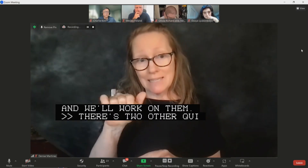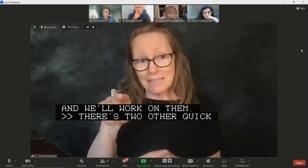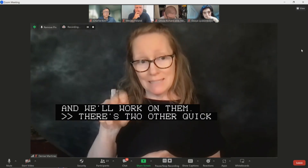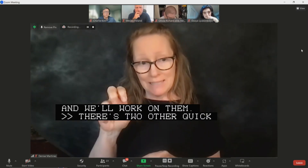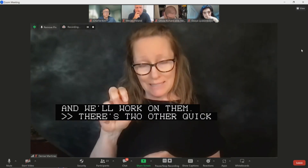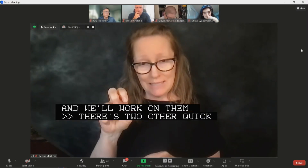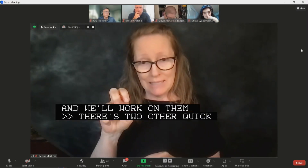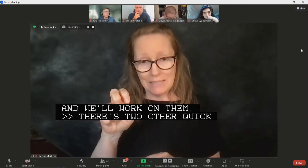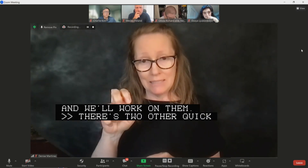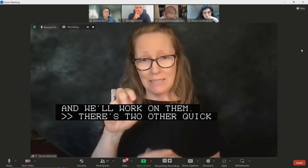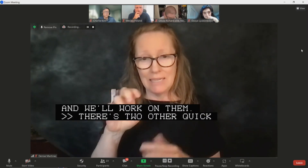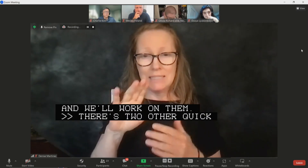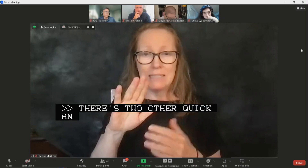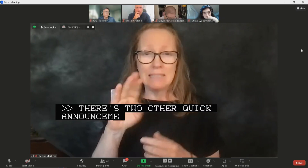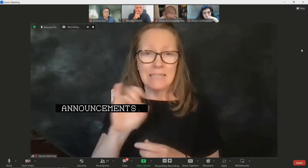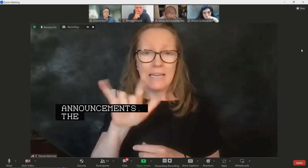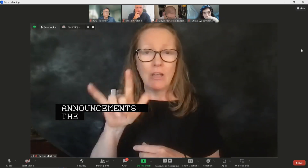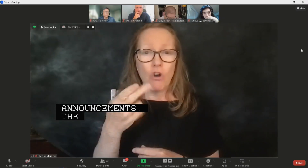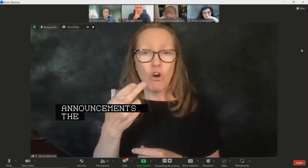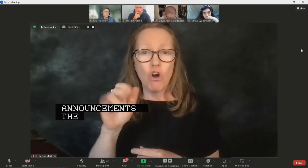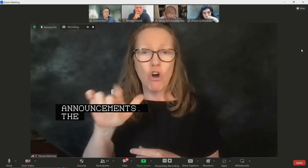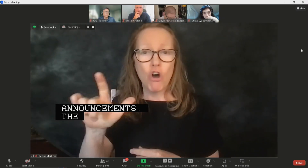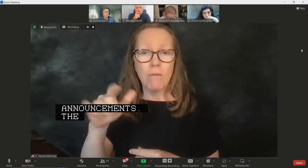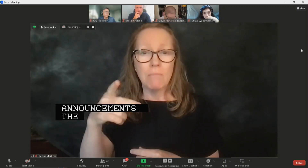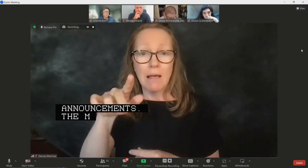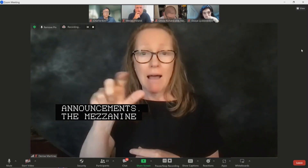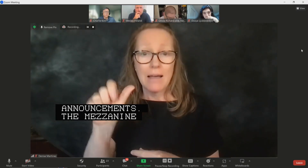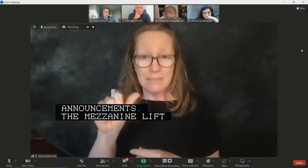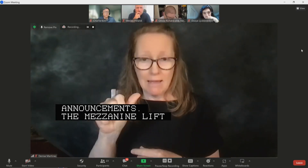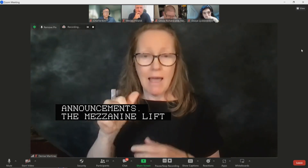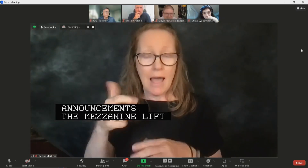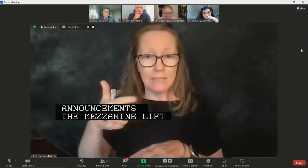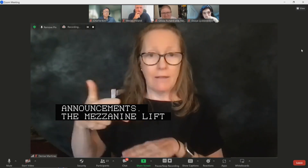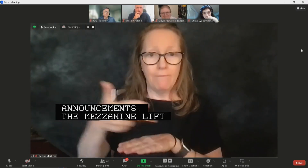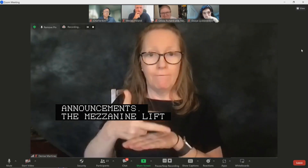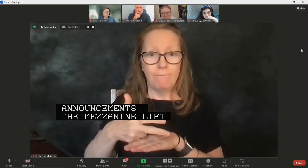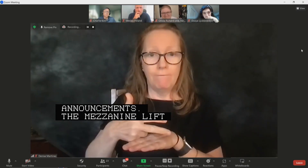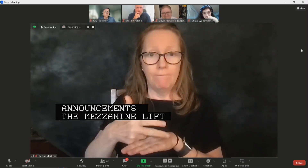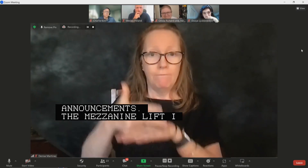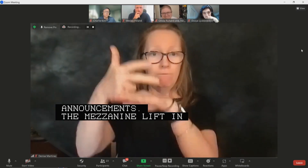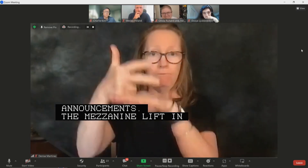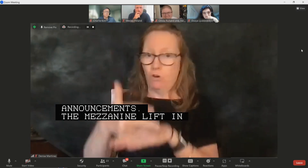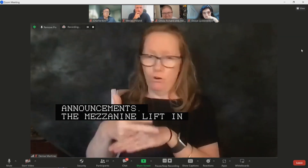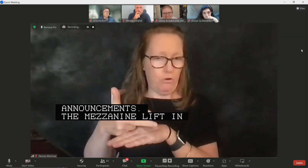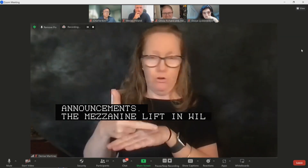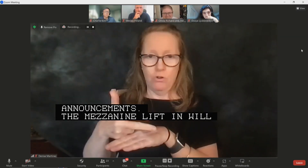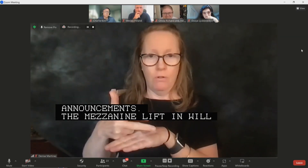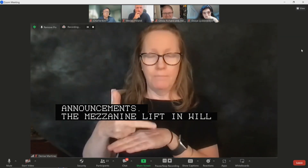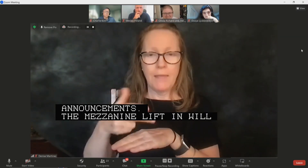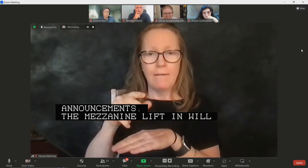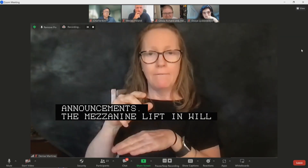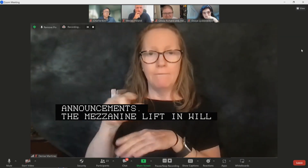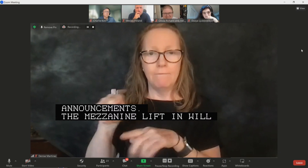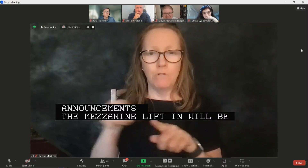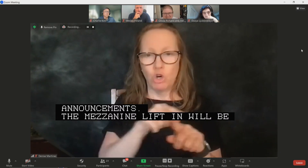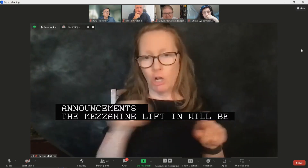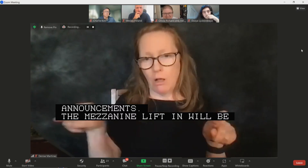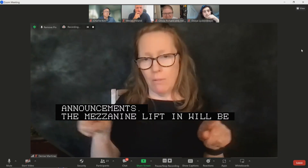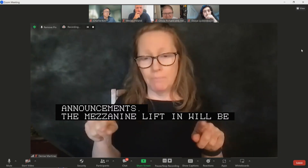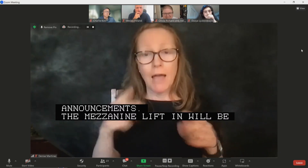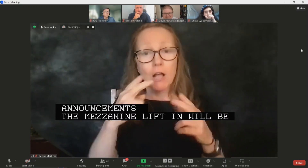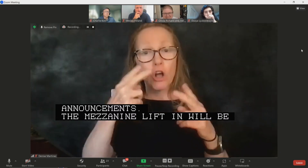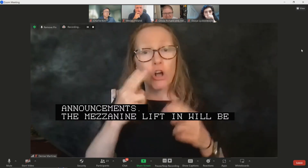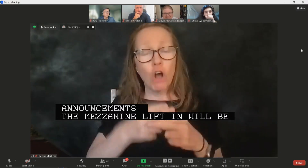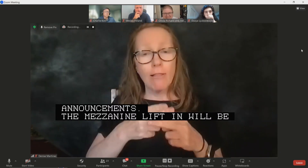The mezzanine in City Hall Plaza will now be accessible by a vertical lift rather than an incline lift. I like to call this area the pyramid because